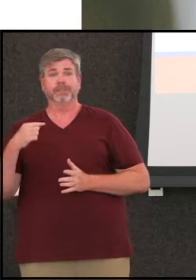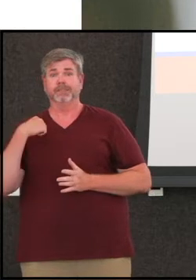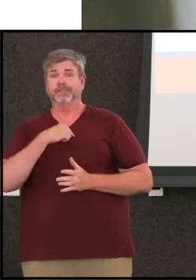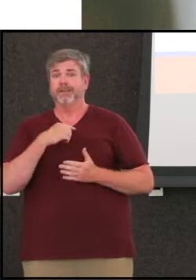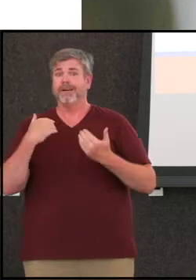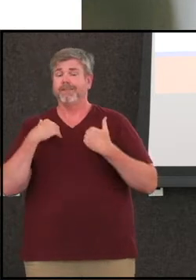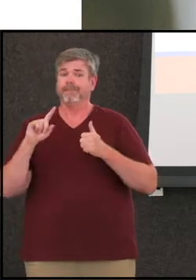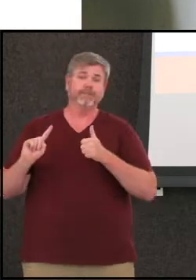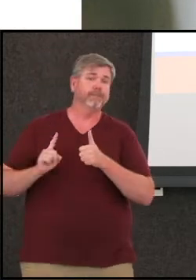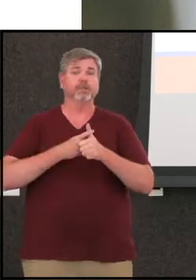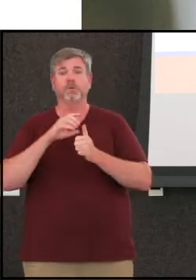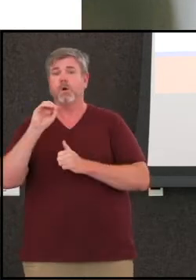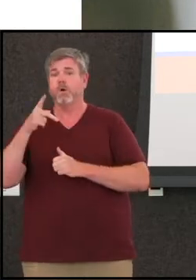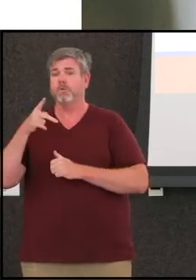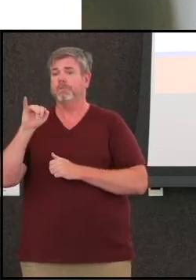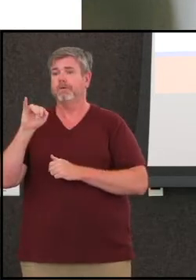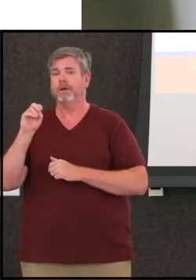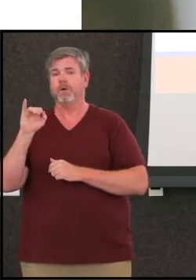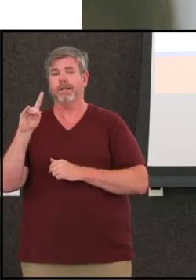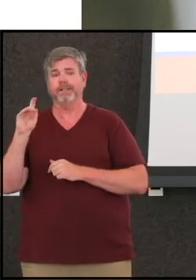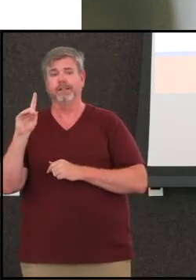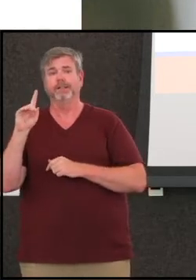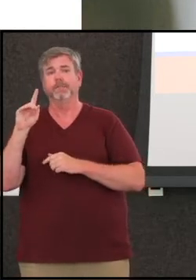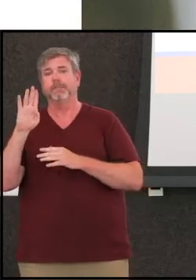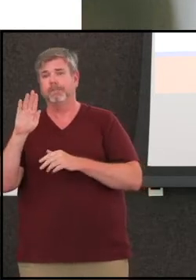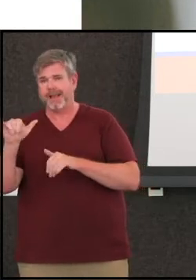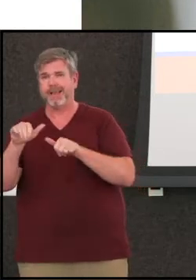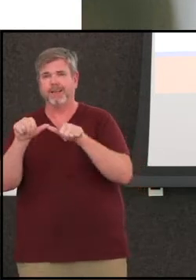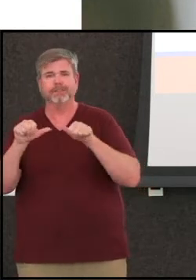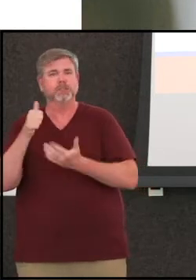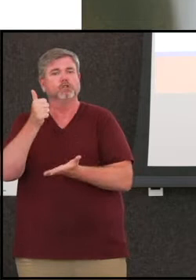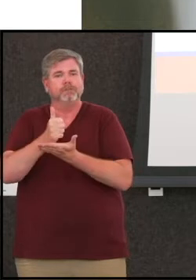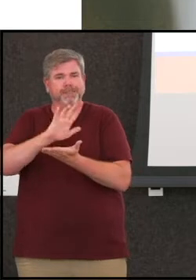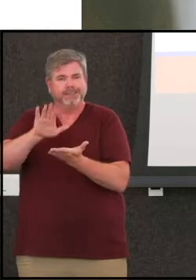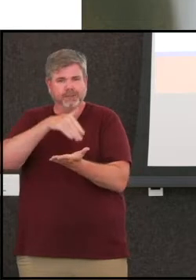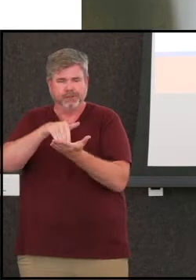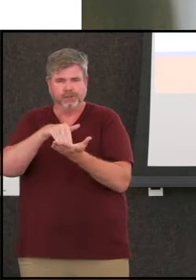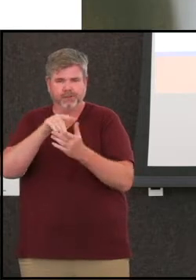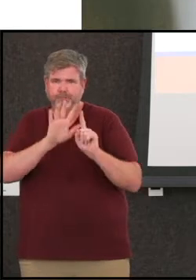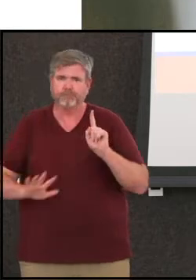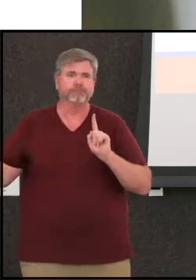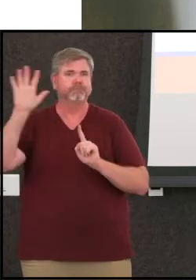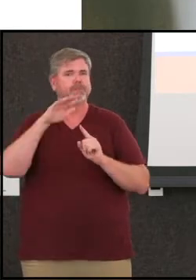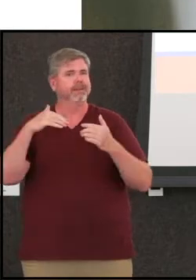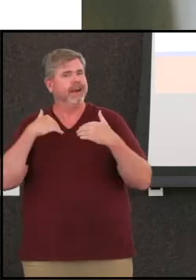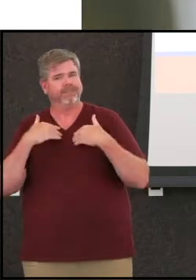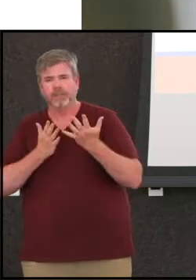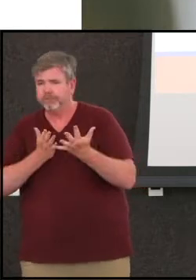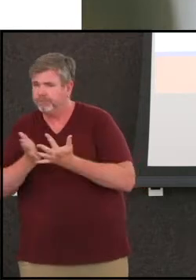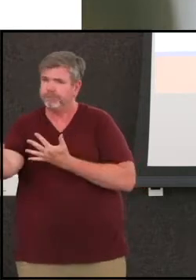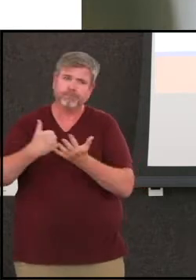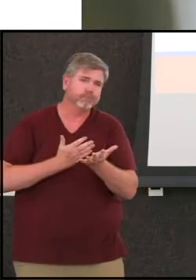Clara County, and which is providing a comprehensive treatment to this